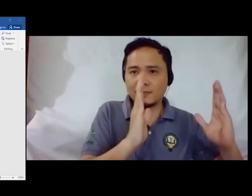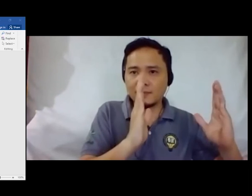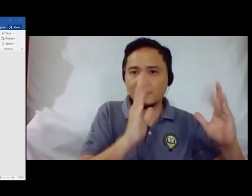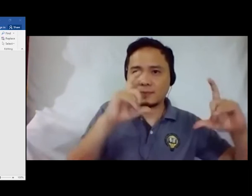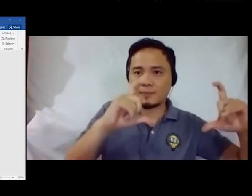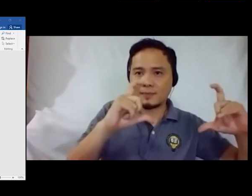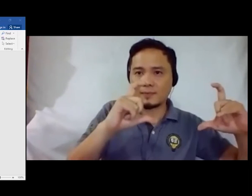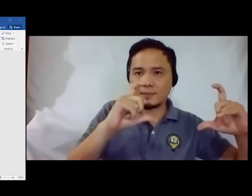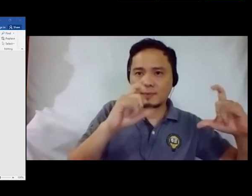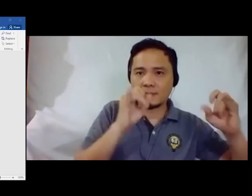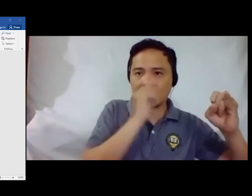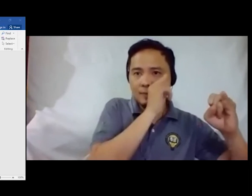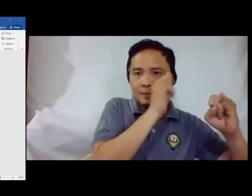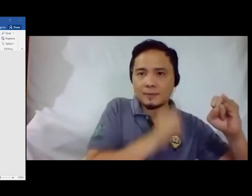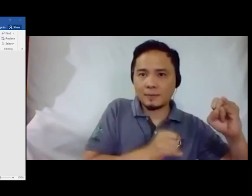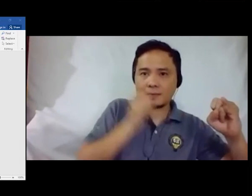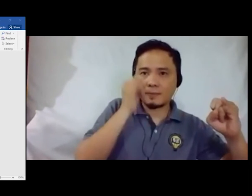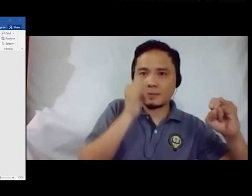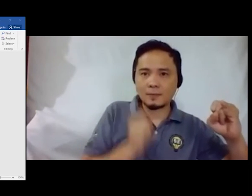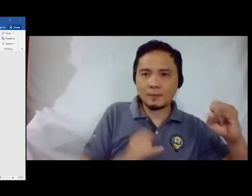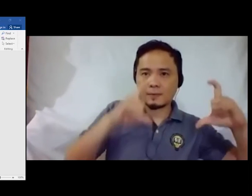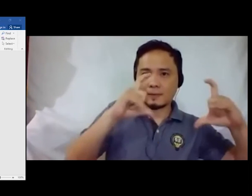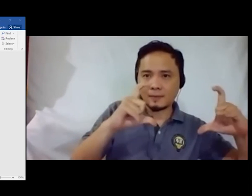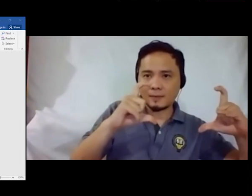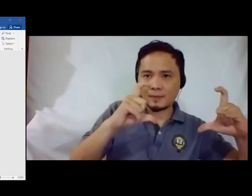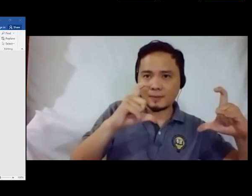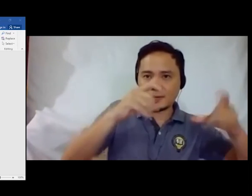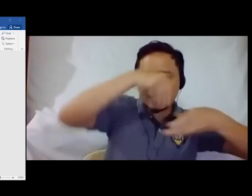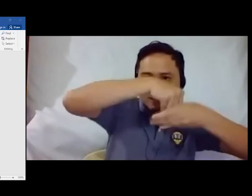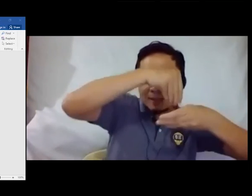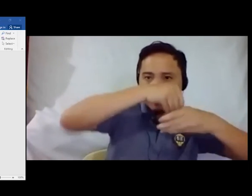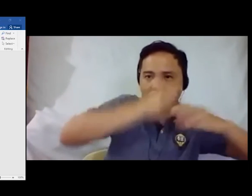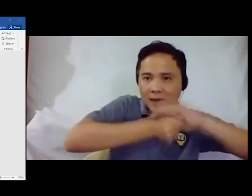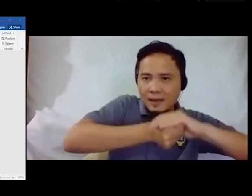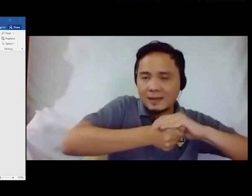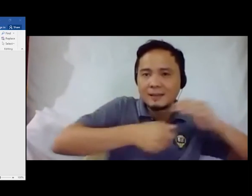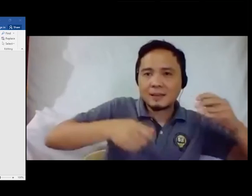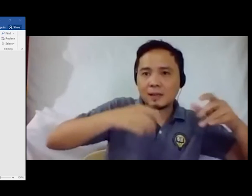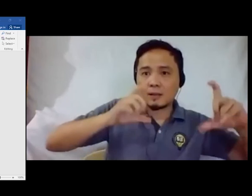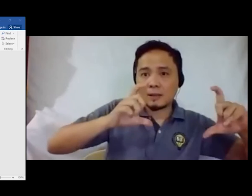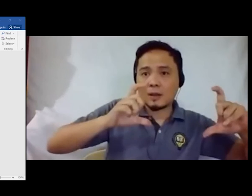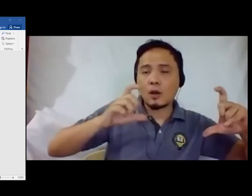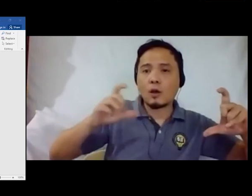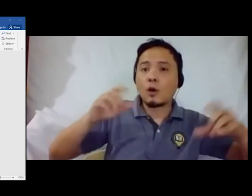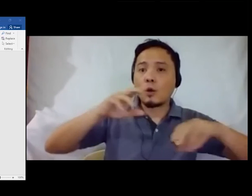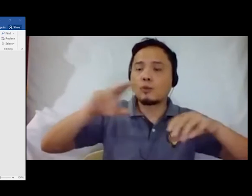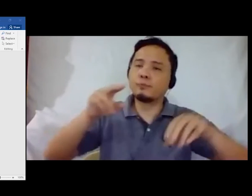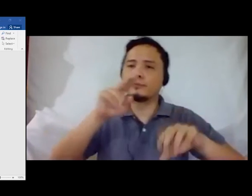And then the normal sentence is with the straight line.